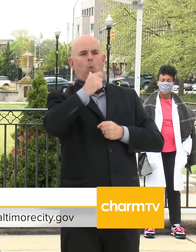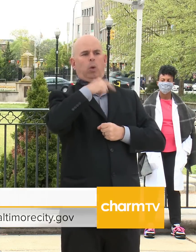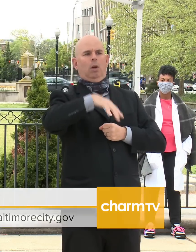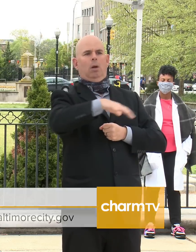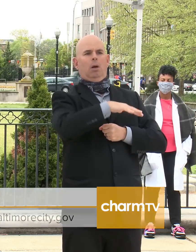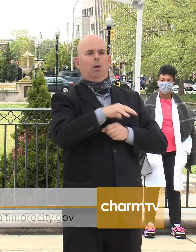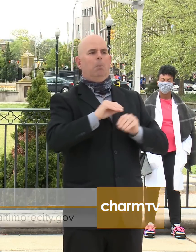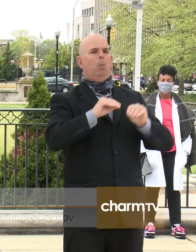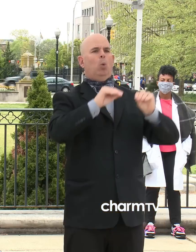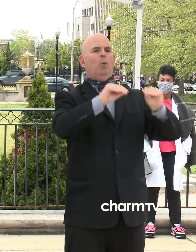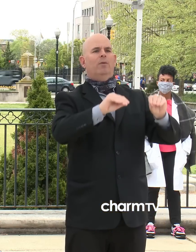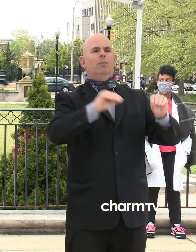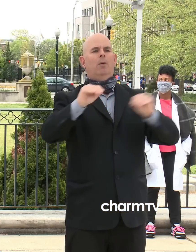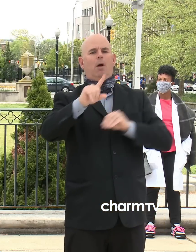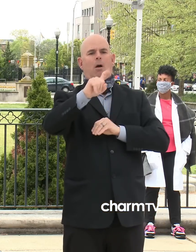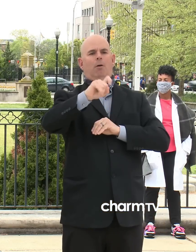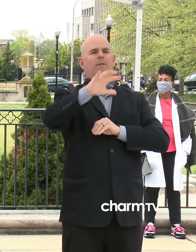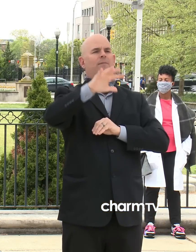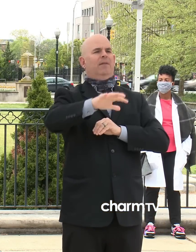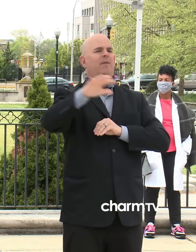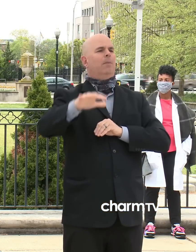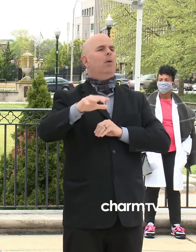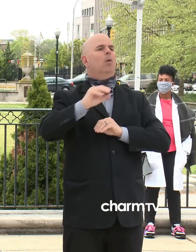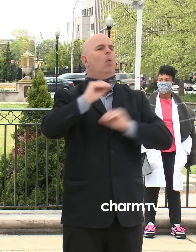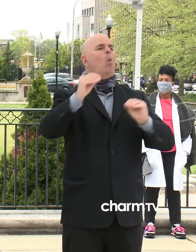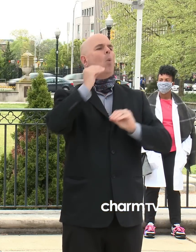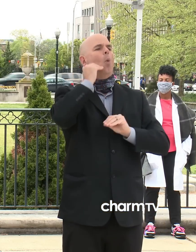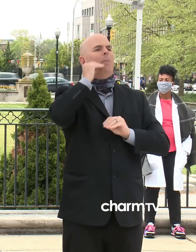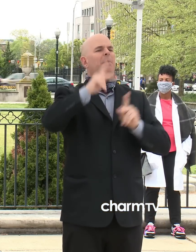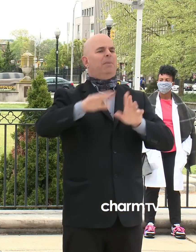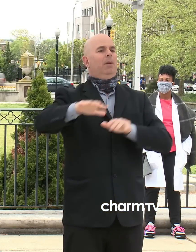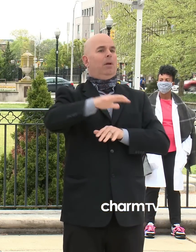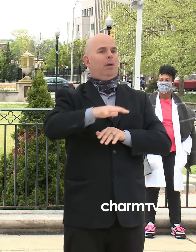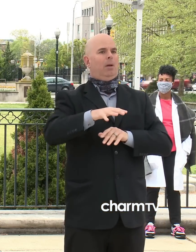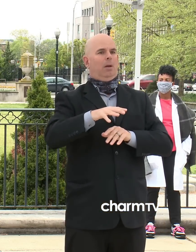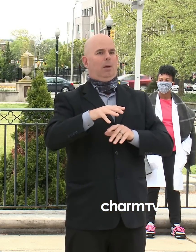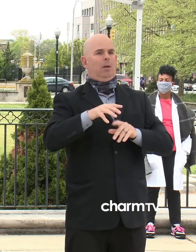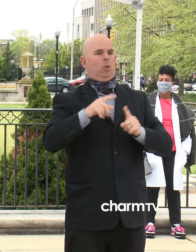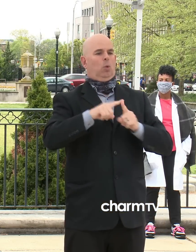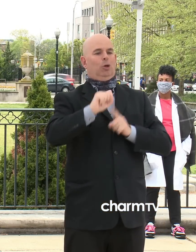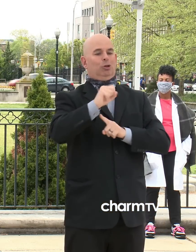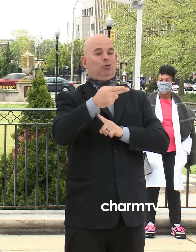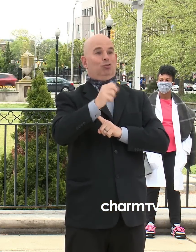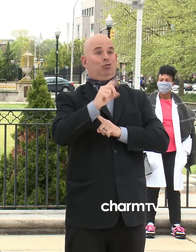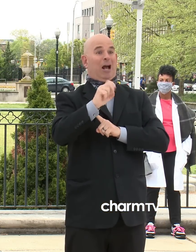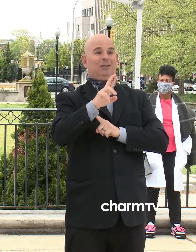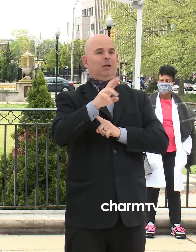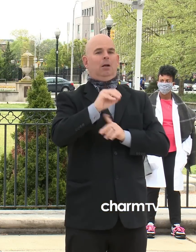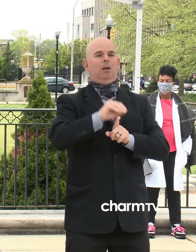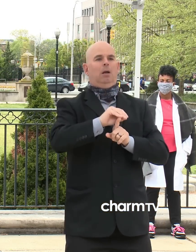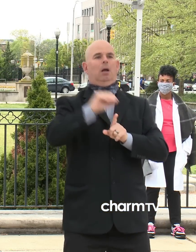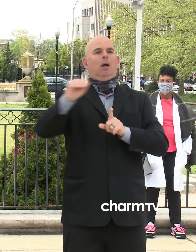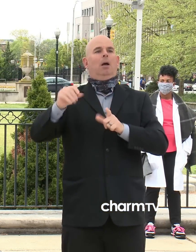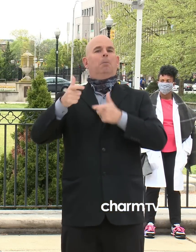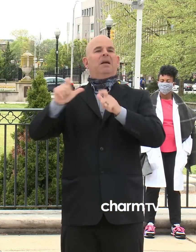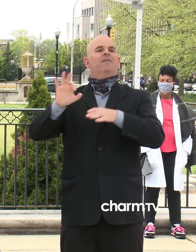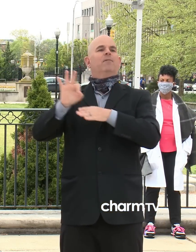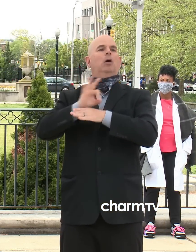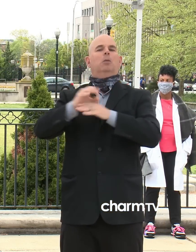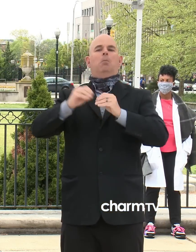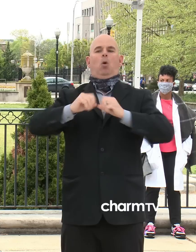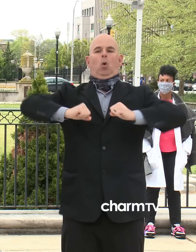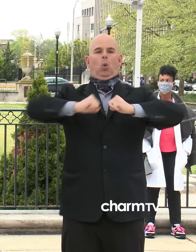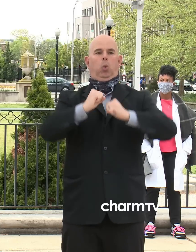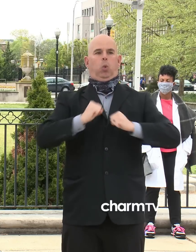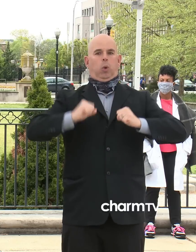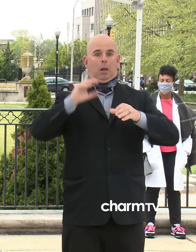155 homeless individuals out of existing shelters into a much larger facility to allow for more social distancing in that facility as